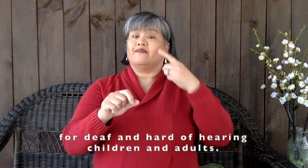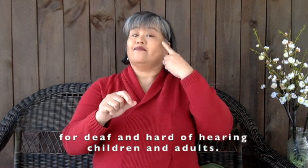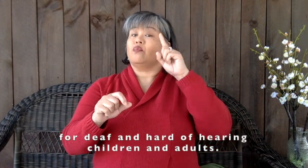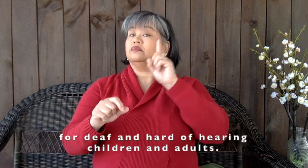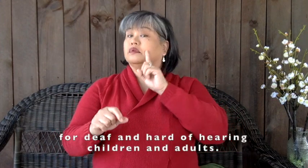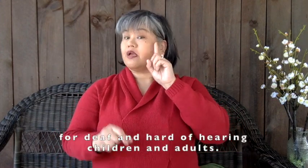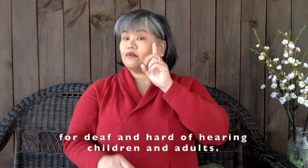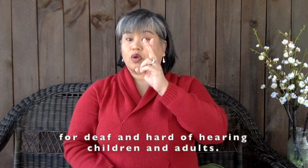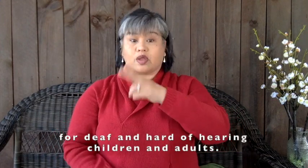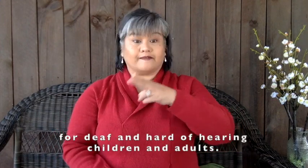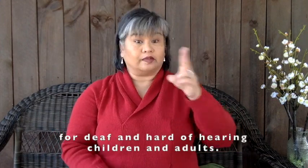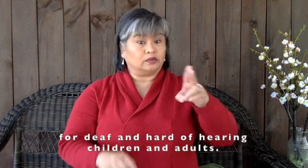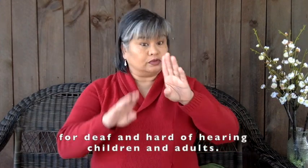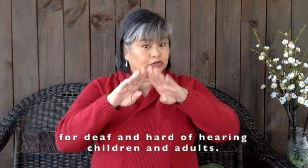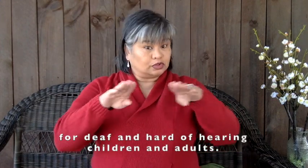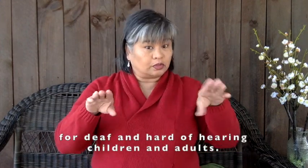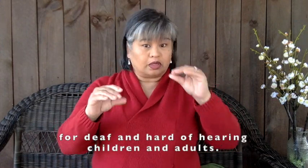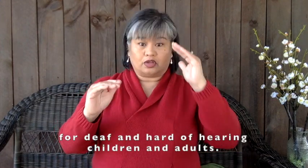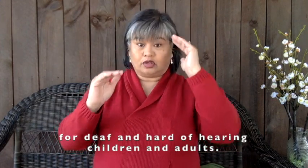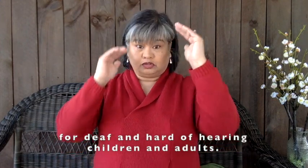for deaf and hard of hearing children and adults.